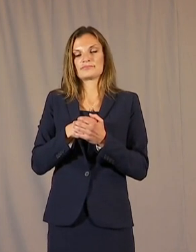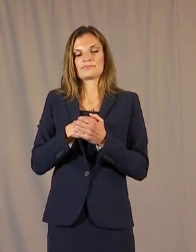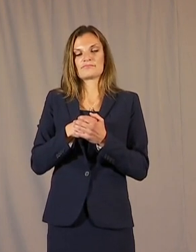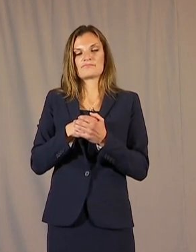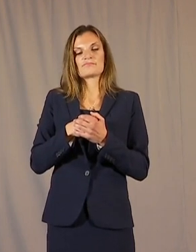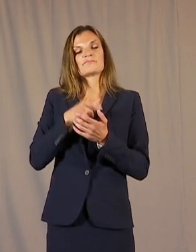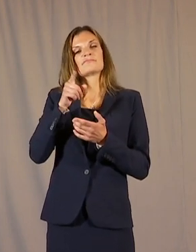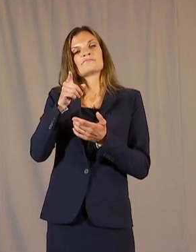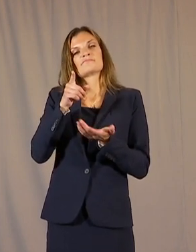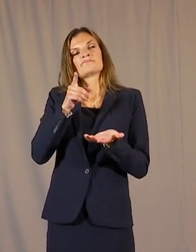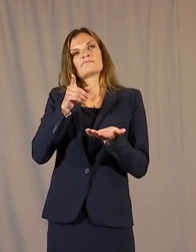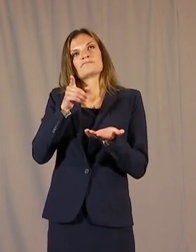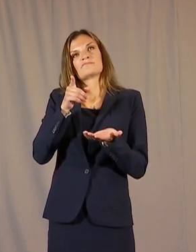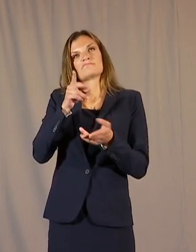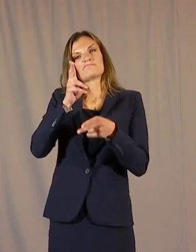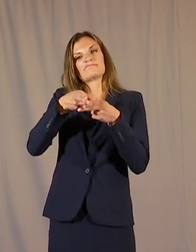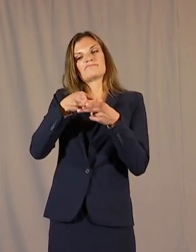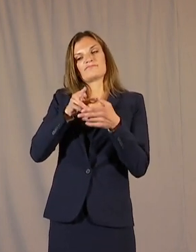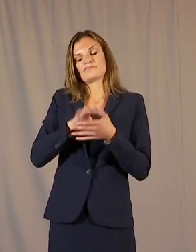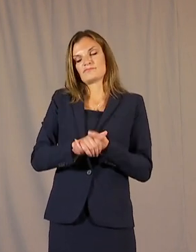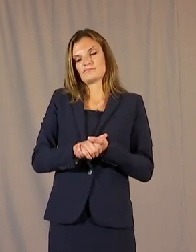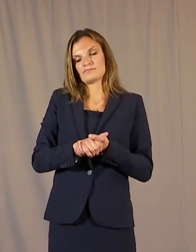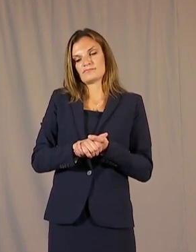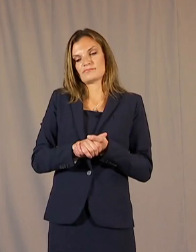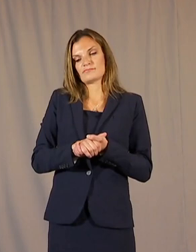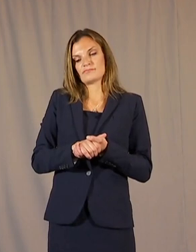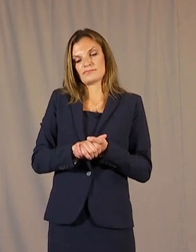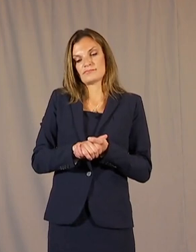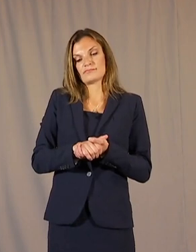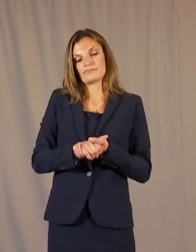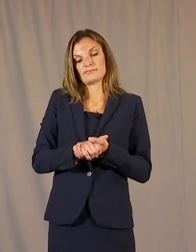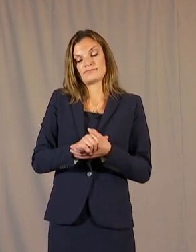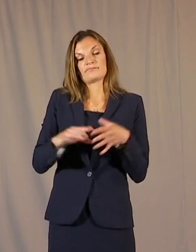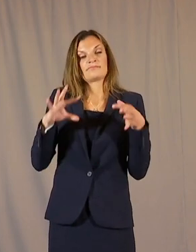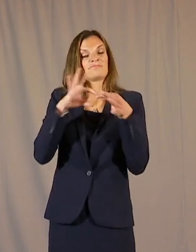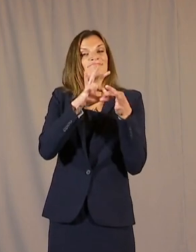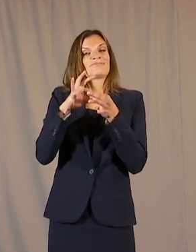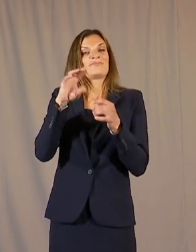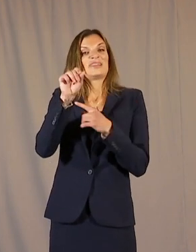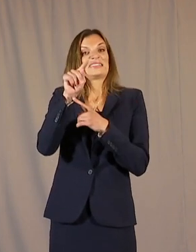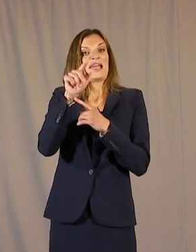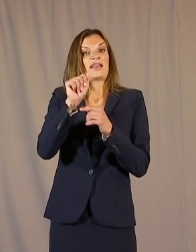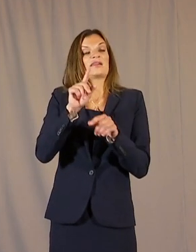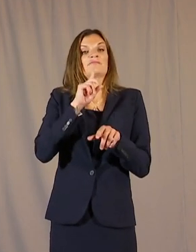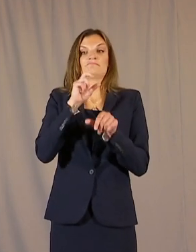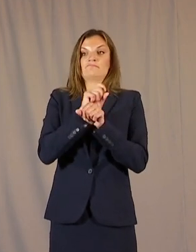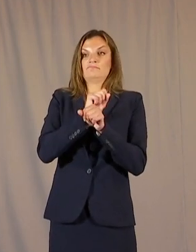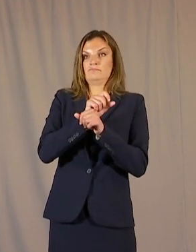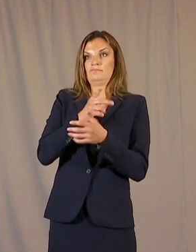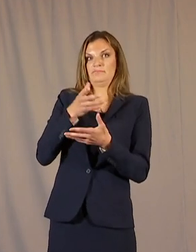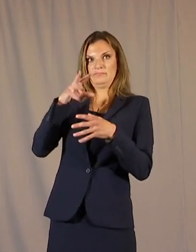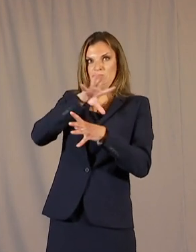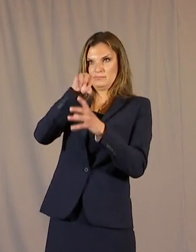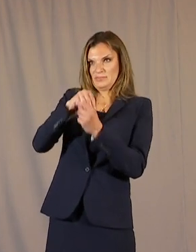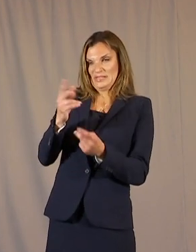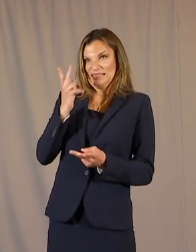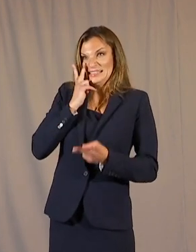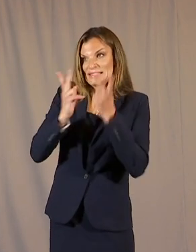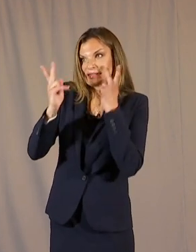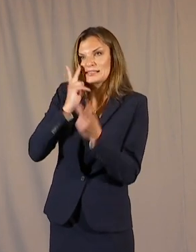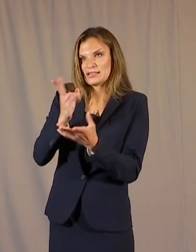connection between the quantitative data to the qualitative data and understanding that